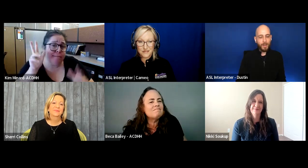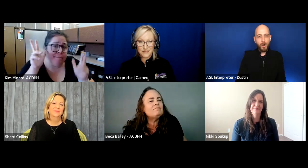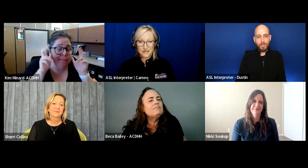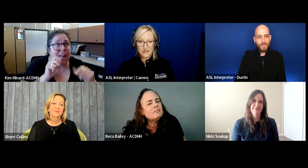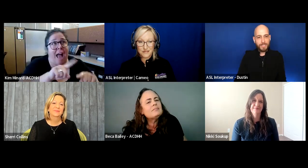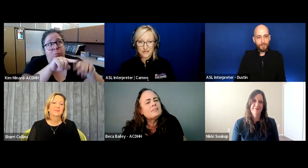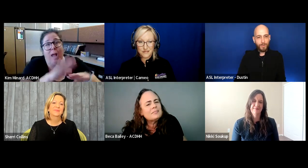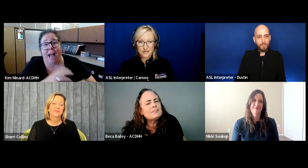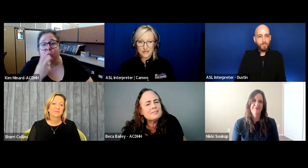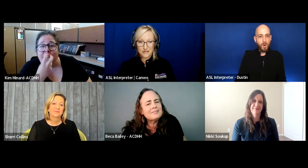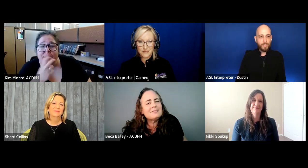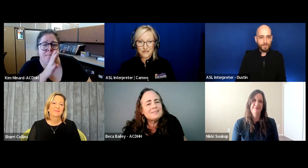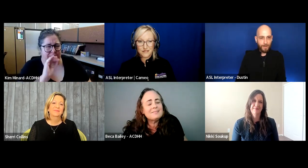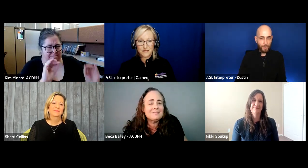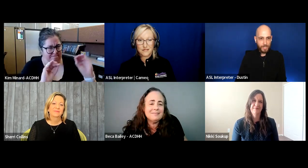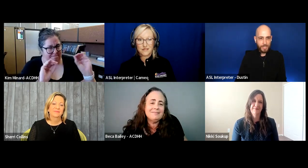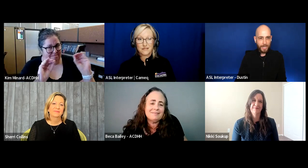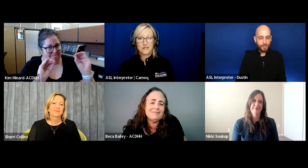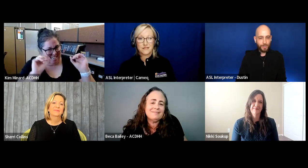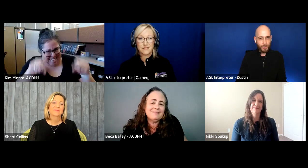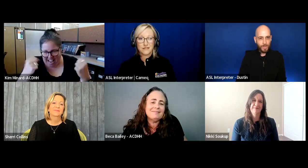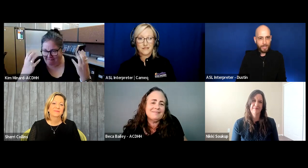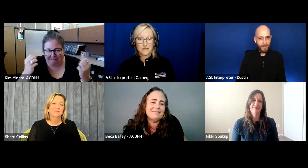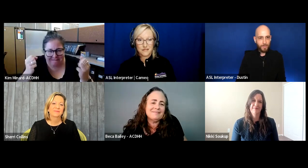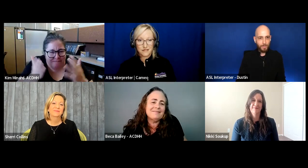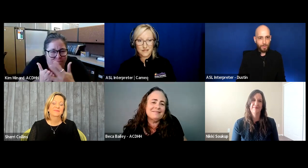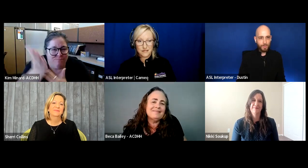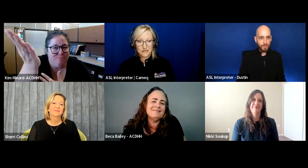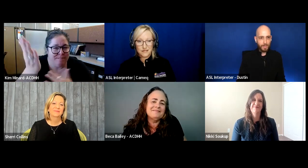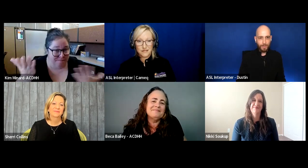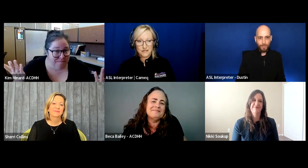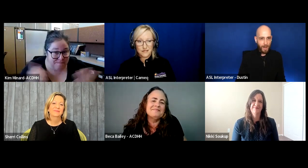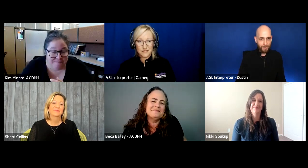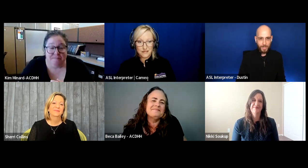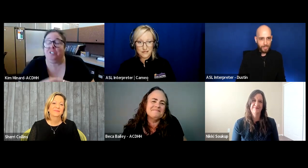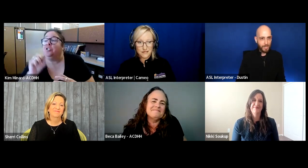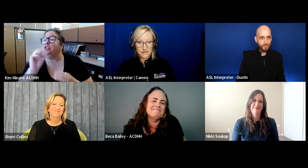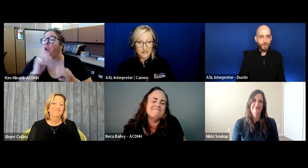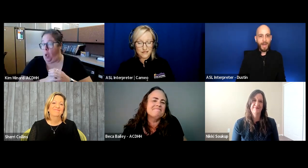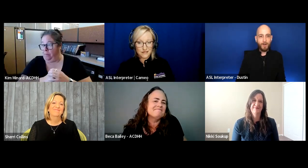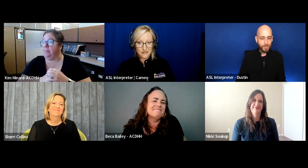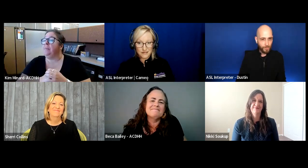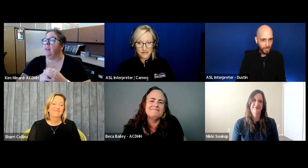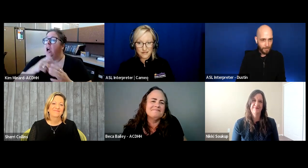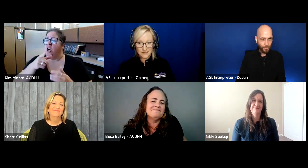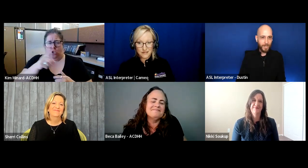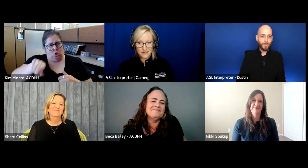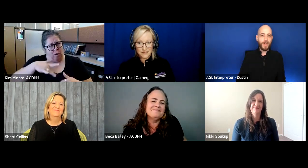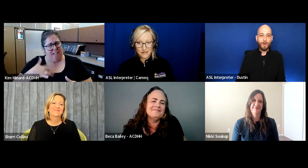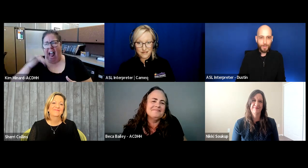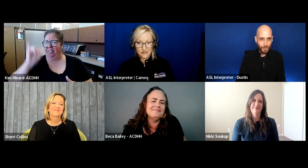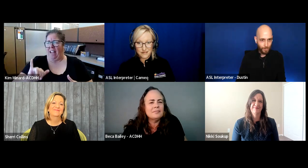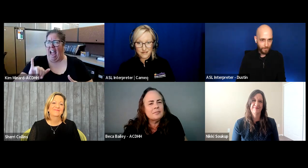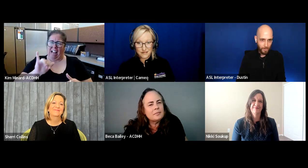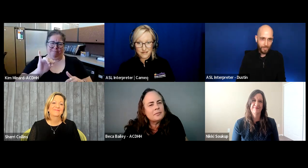Coda, but all of these different modes of deaf representation show that deaf people can thrive and be successful without using lip